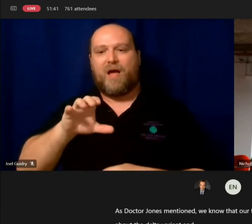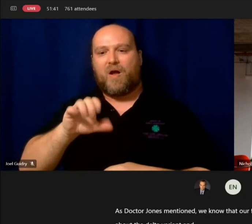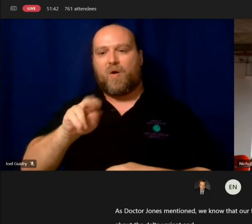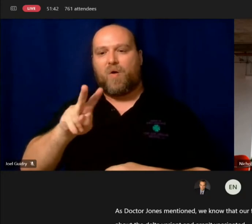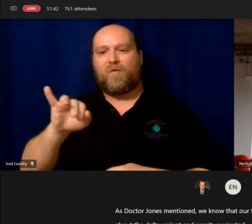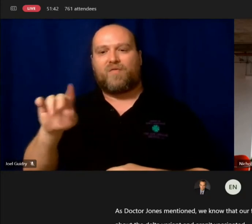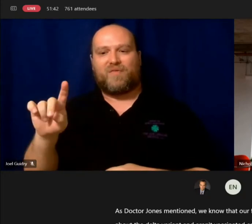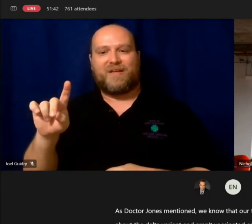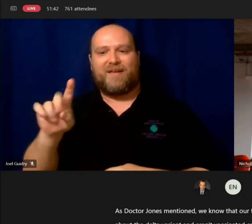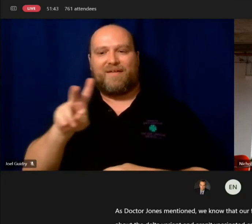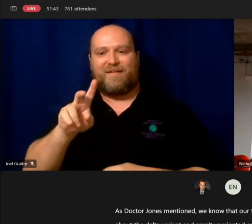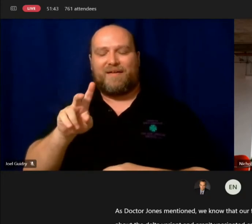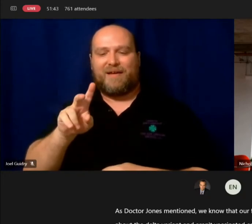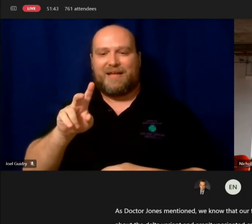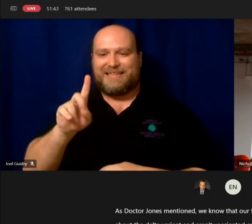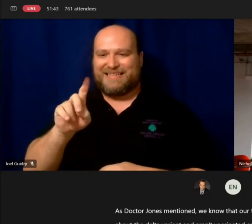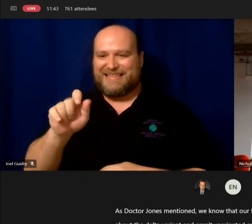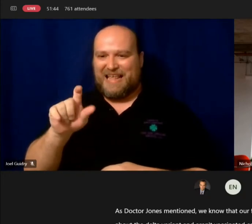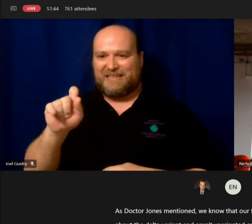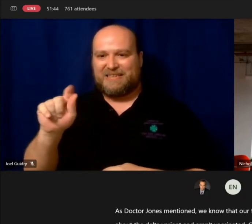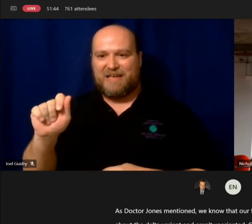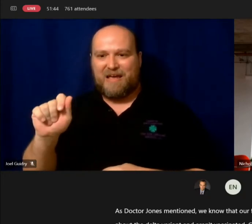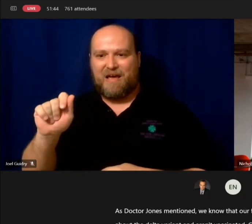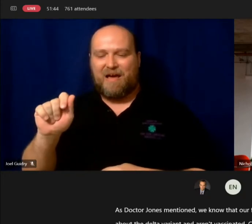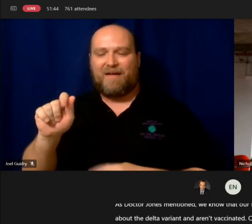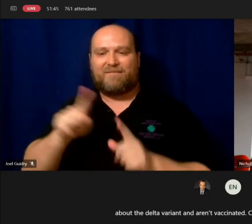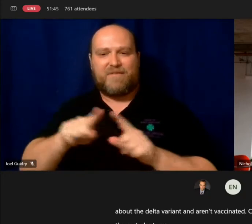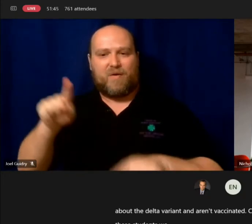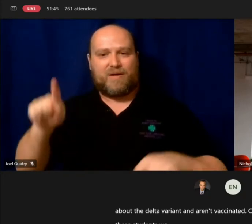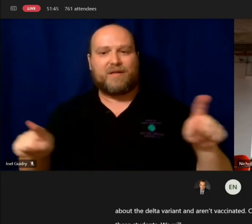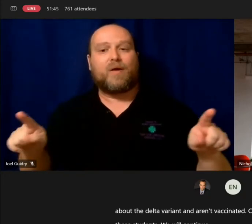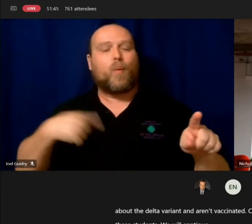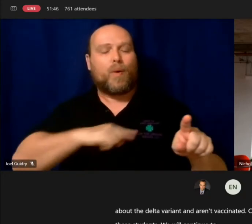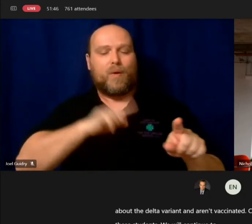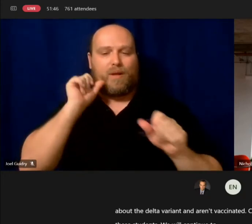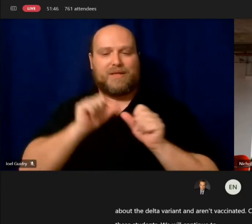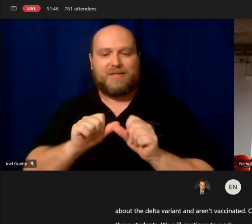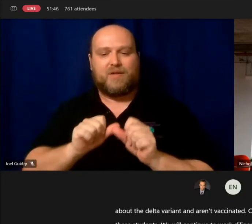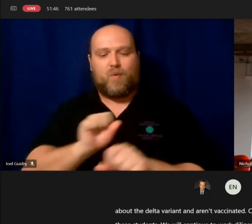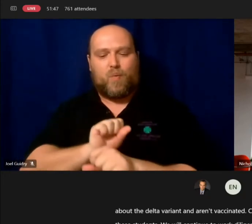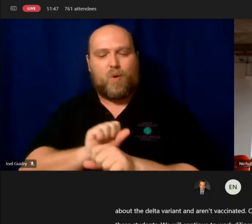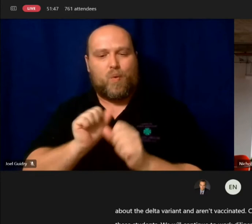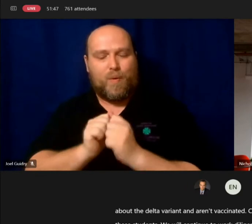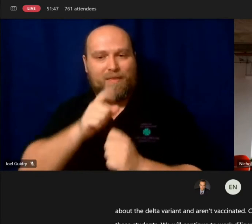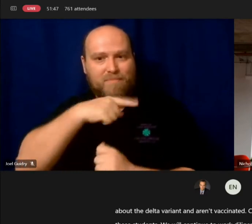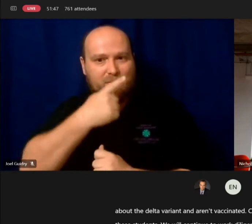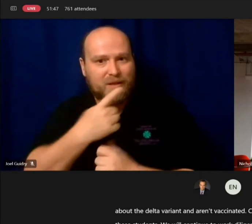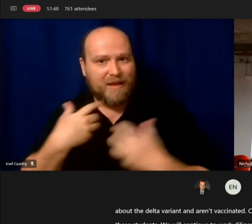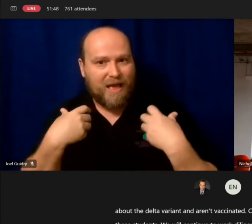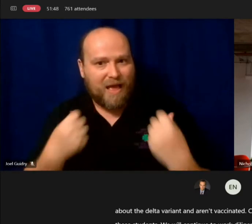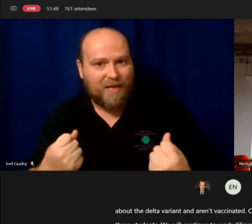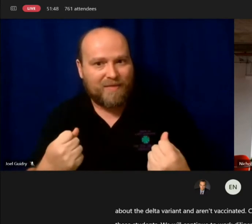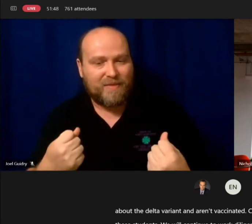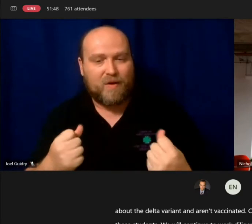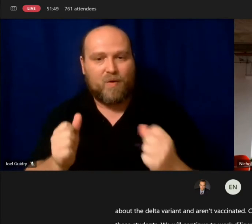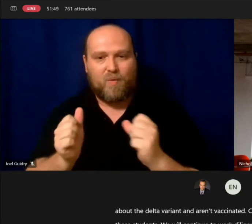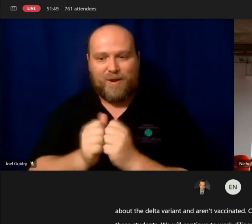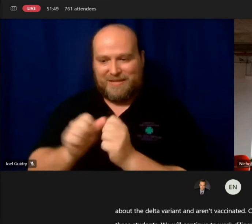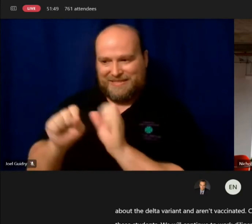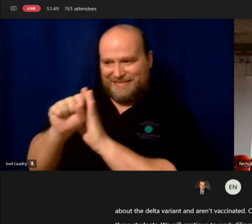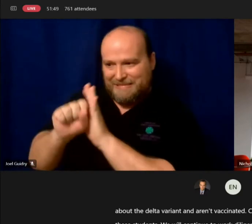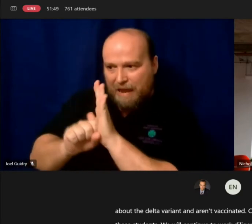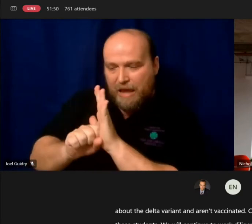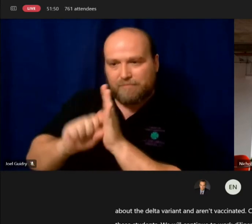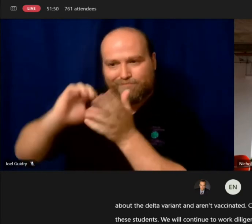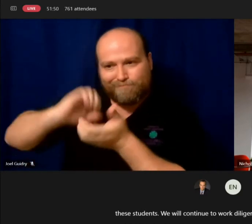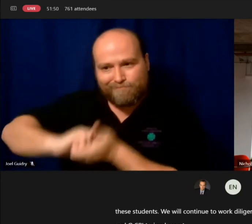these students. We will continue to work diligently with public health, the state, and OSPI to implement the measures that